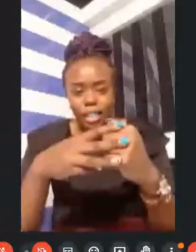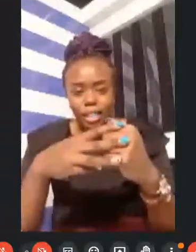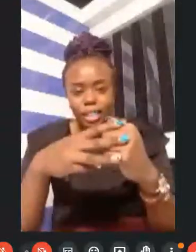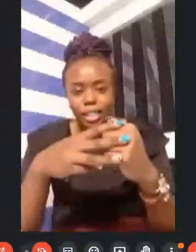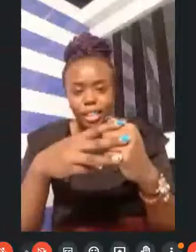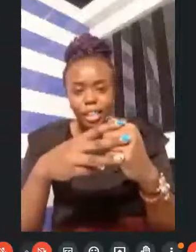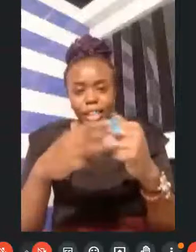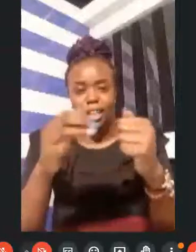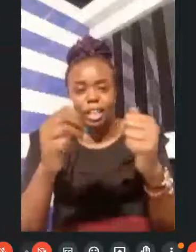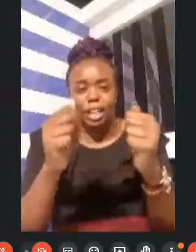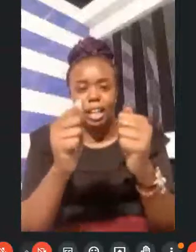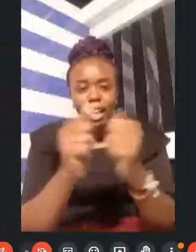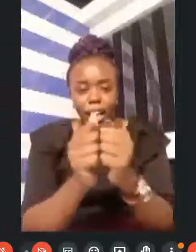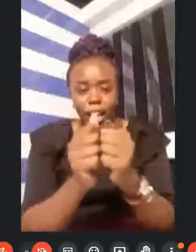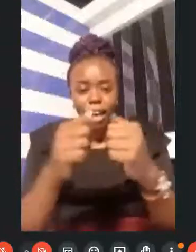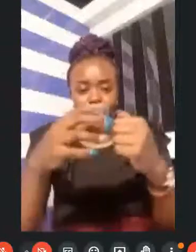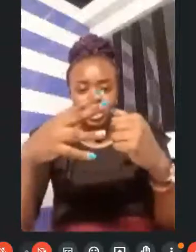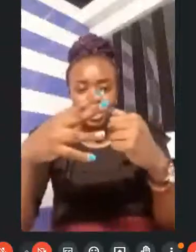18,